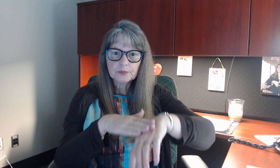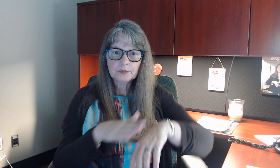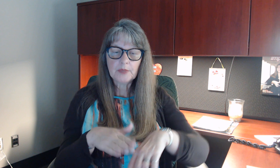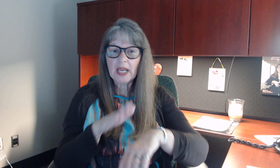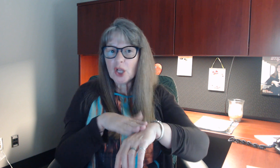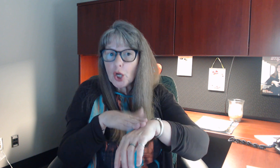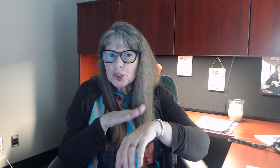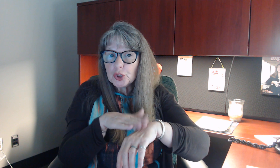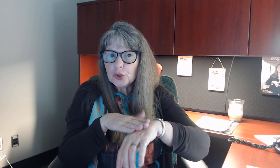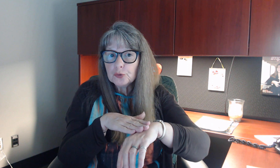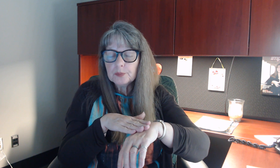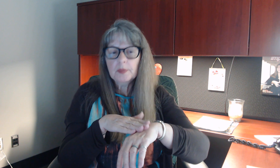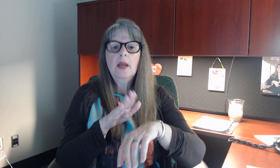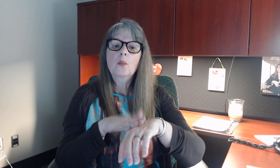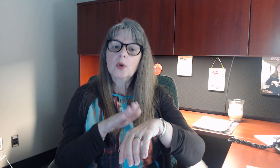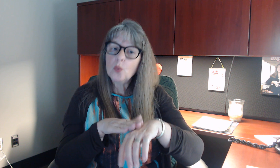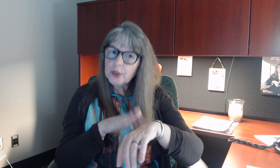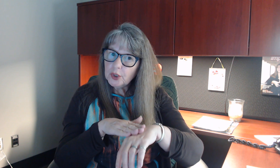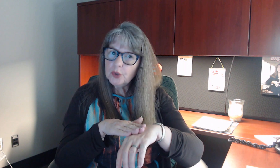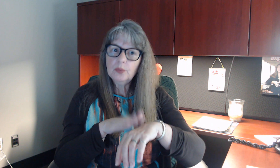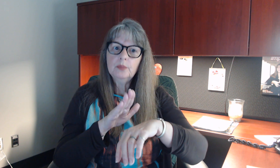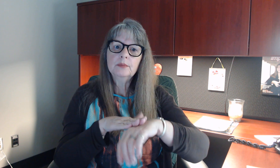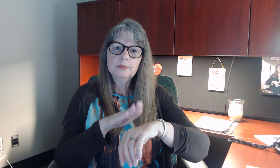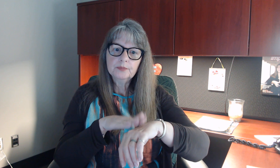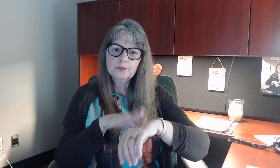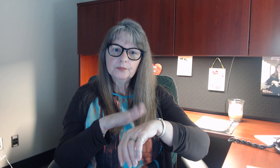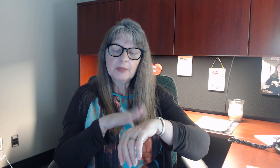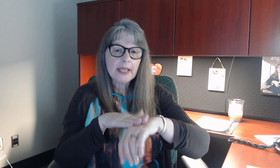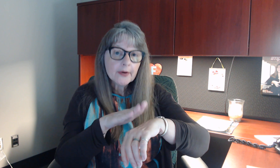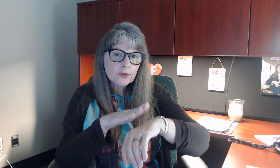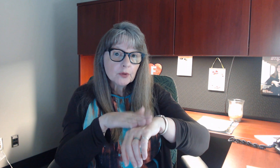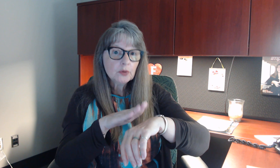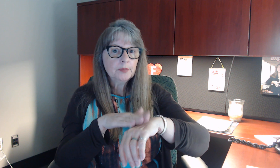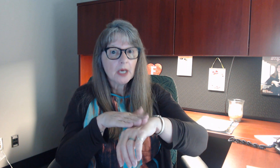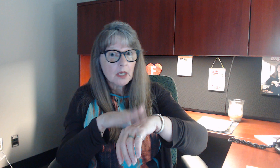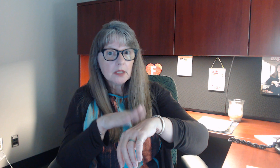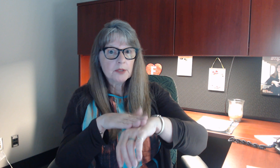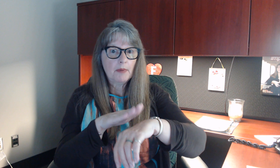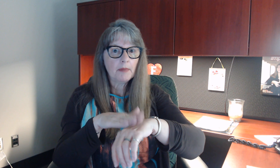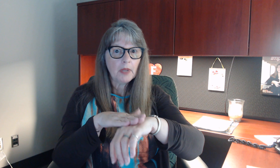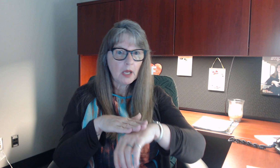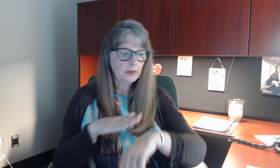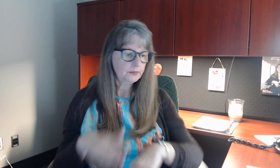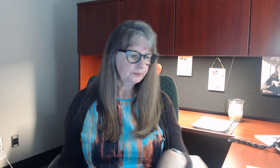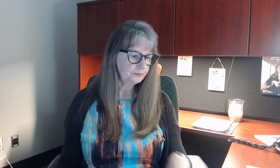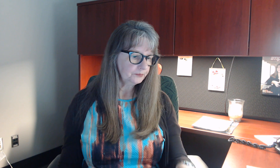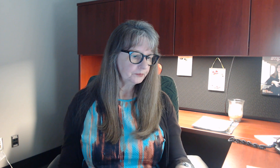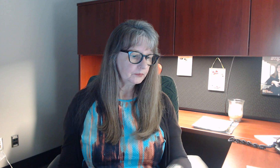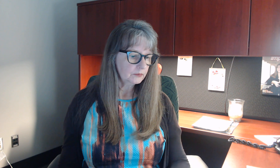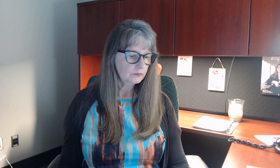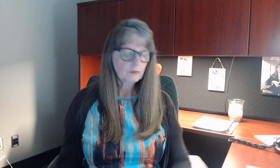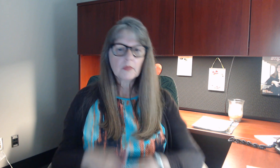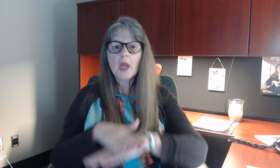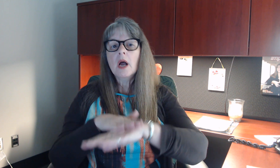I gotta caution you. I want to warn you. Be careful because blah blah blah. On